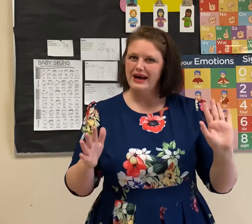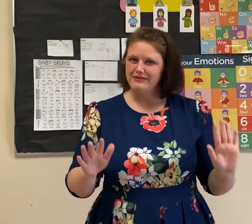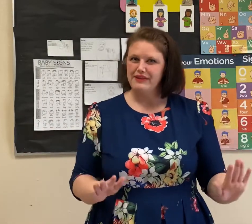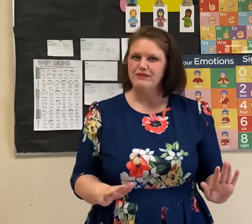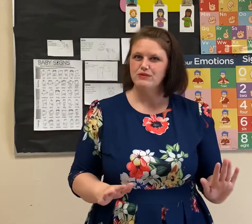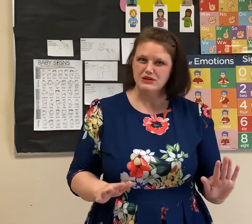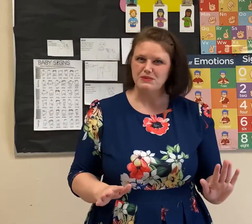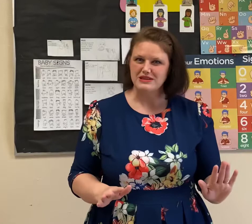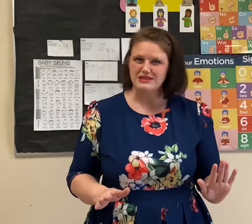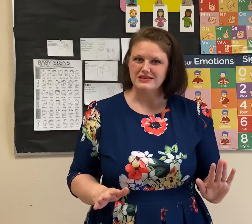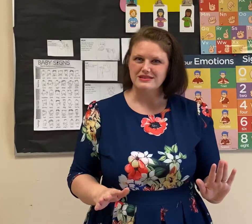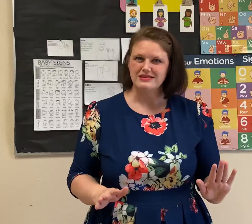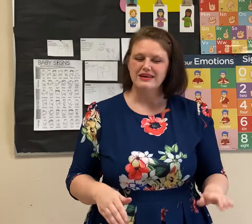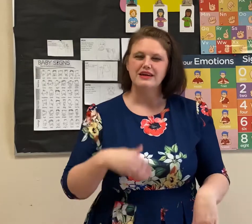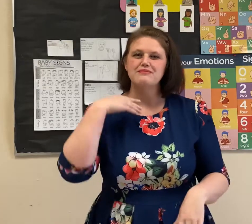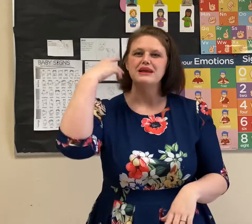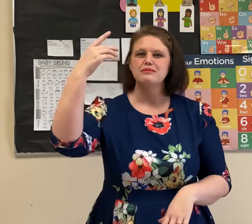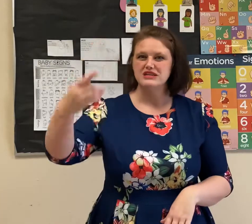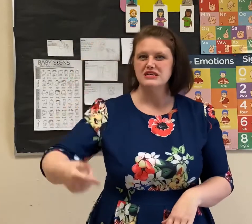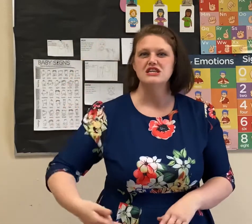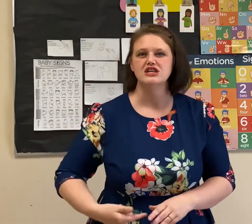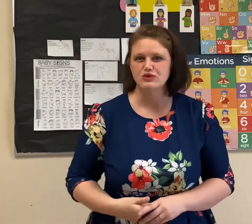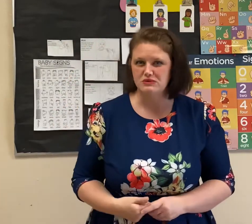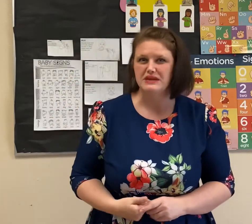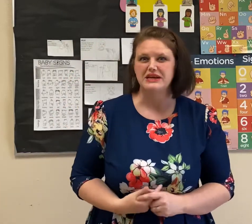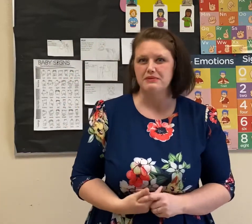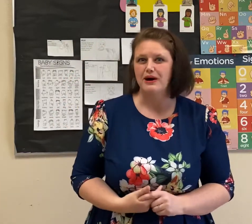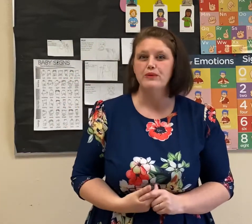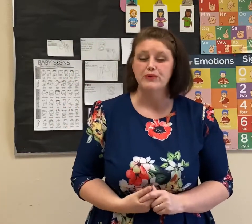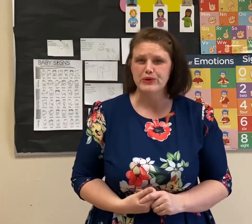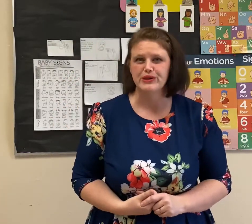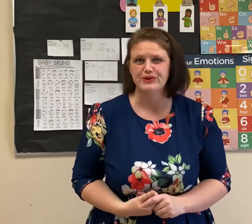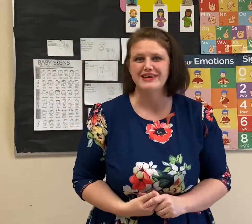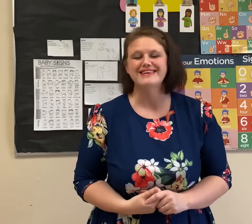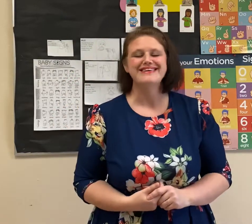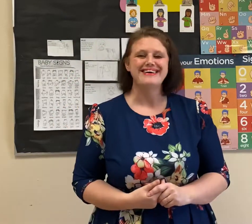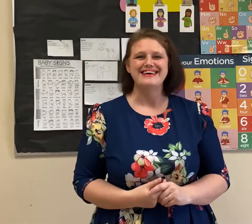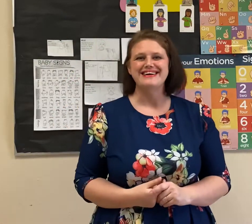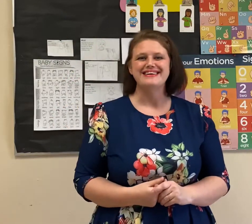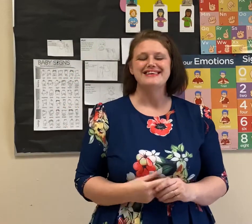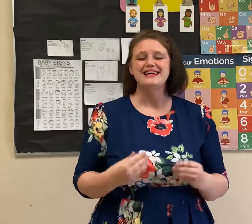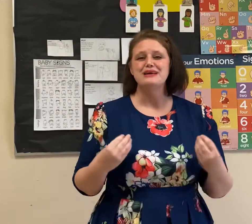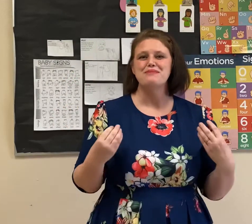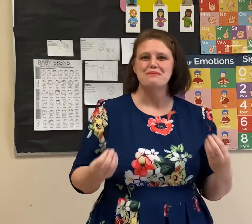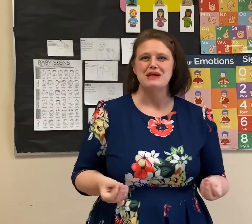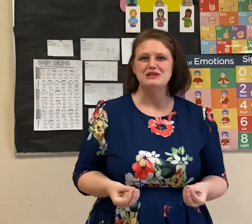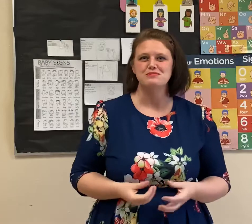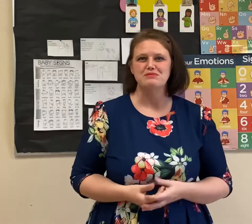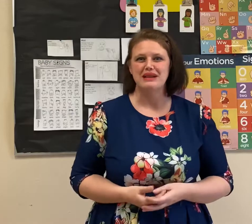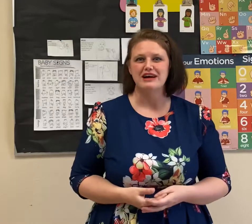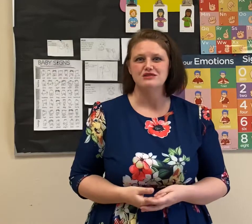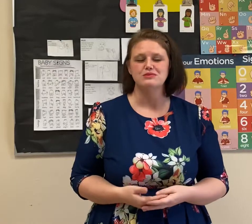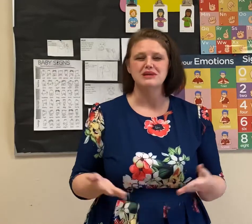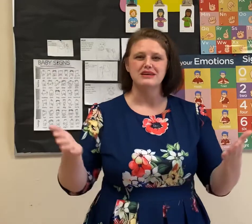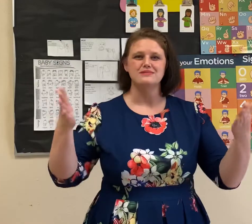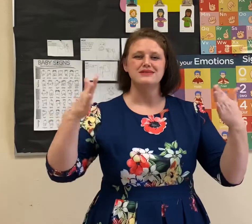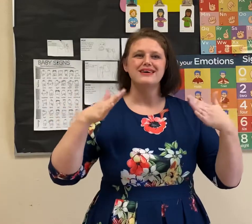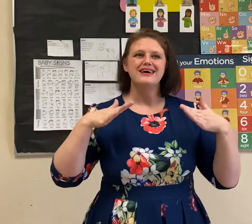given responses, and I've been able to continue speaking about what we're learning. And my management, my classroom keeps us